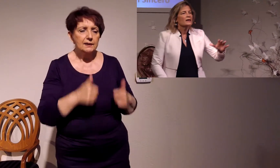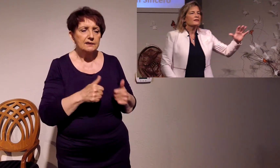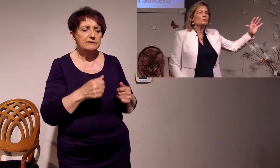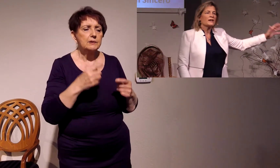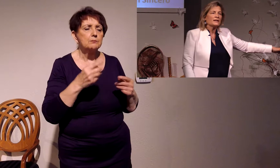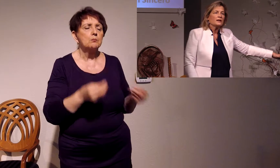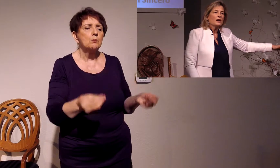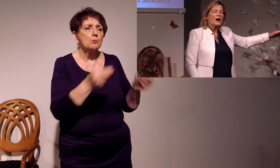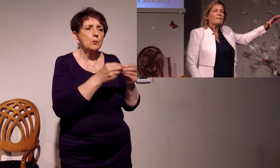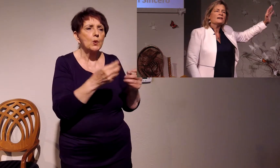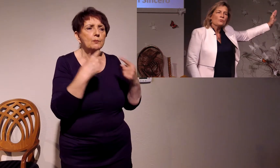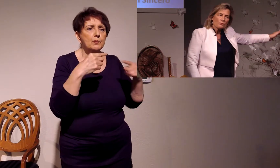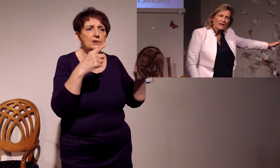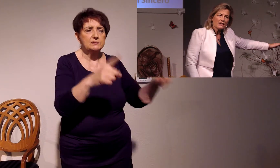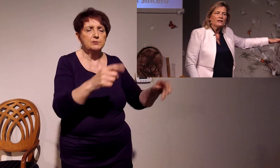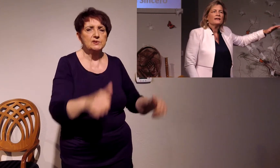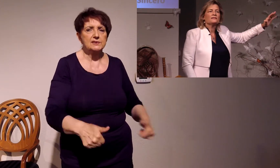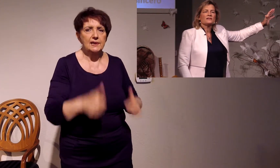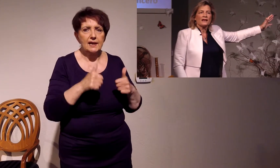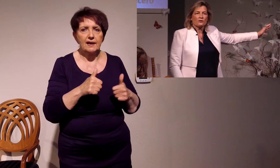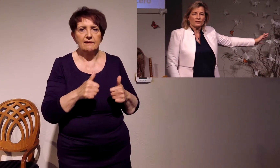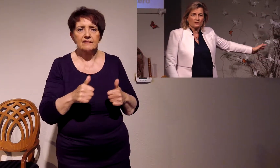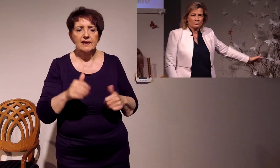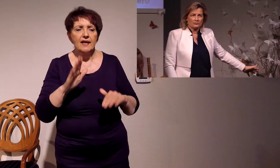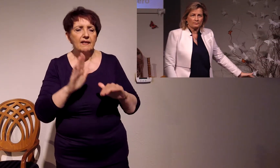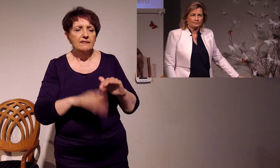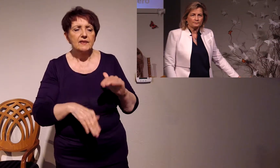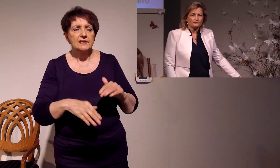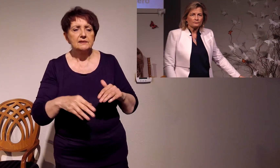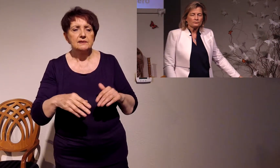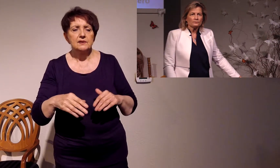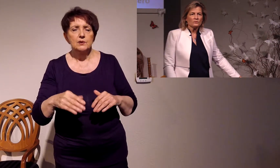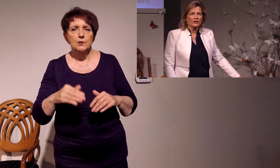life than when I made more money in sales.